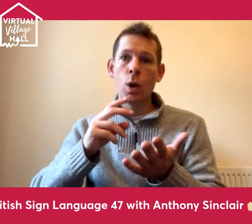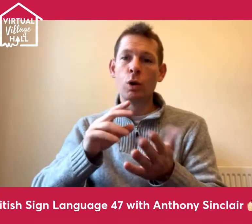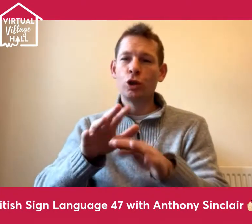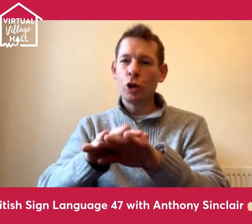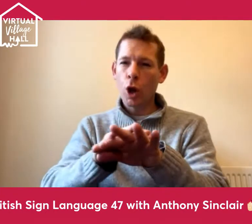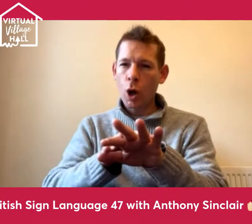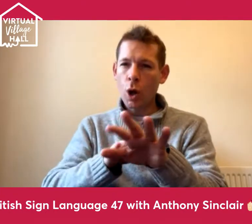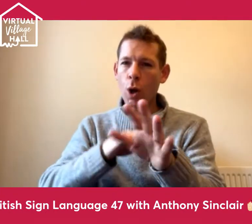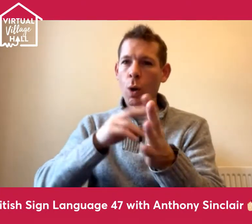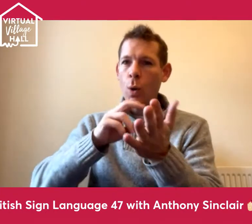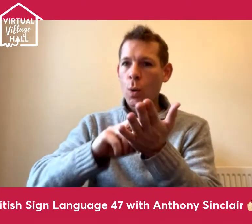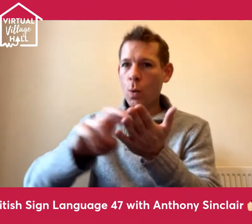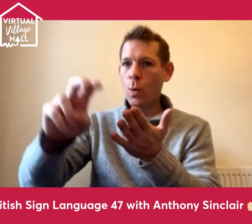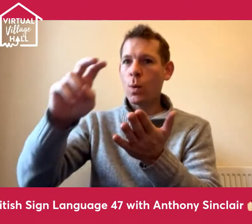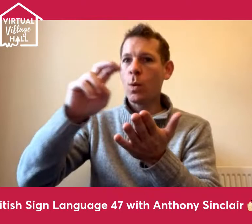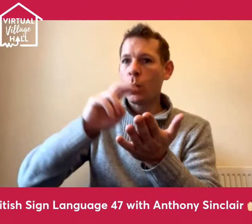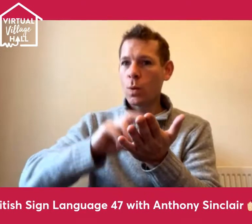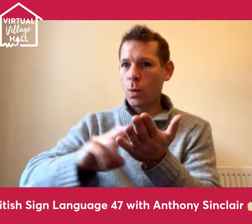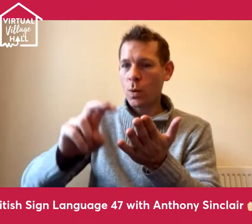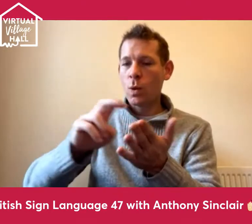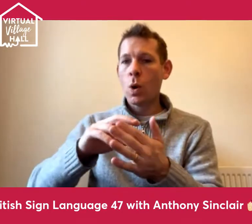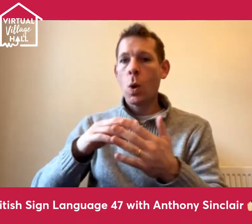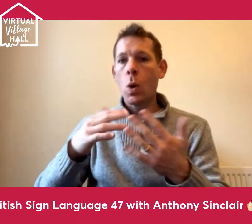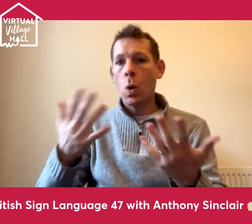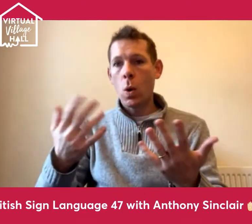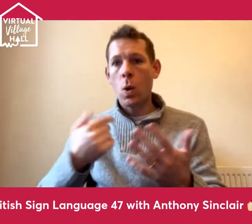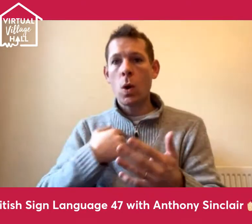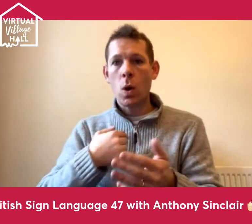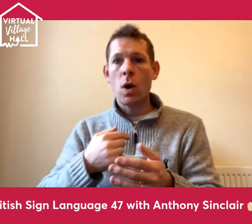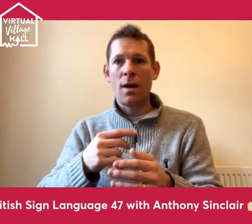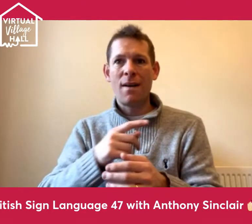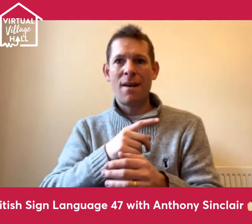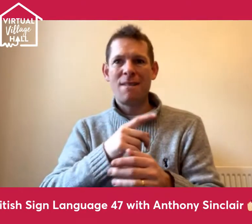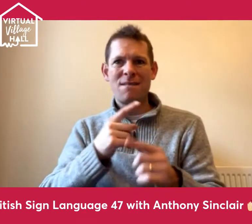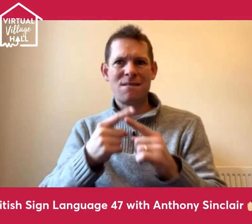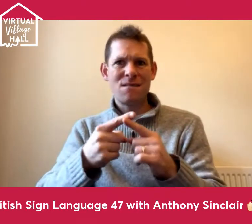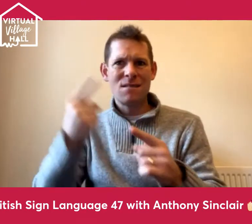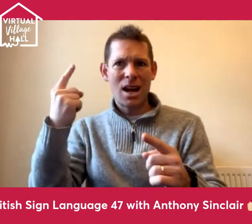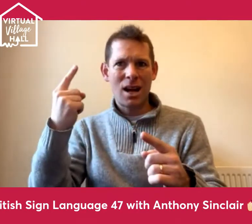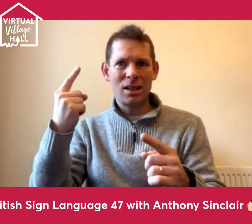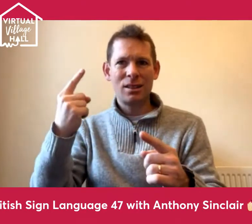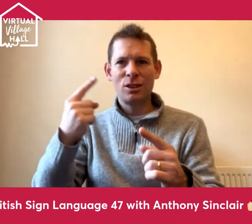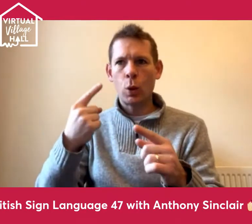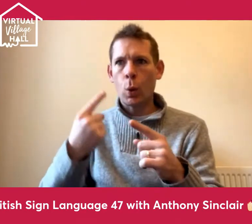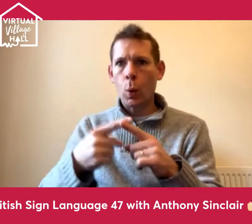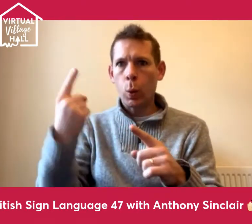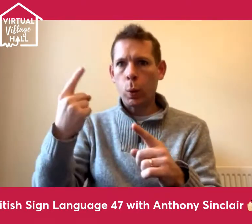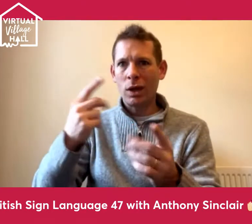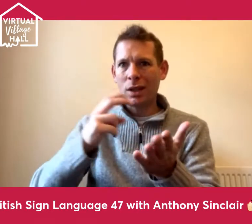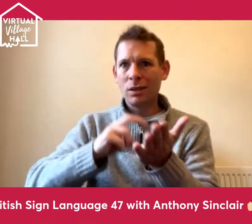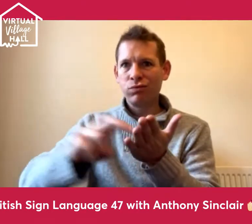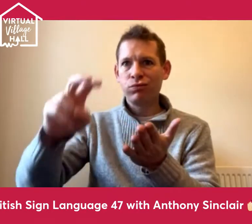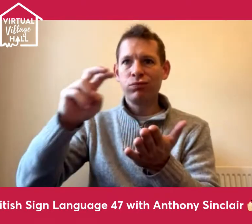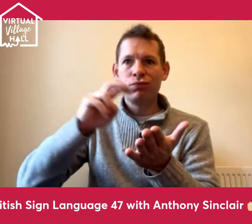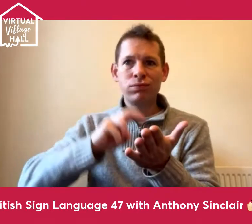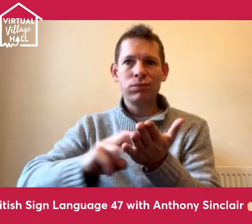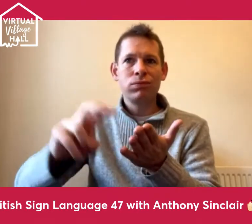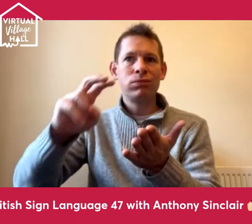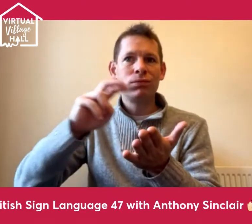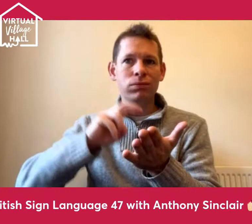example, I walked slowly, or if you wanted to walk very quickly, it would be I walked quickly.